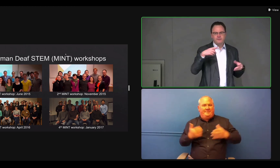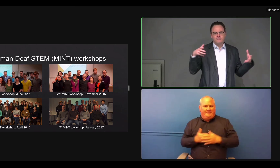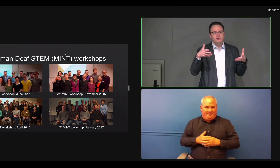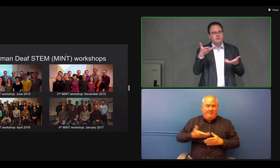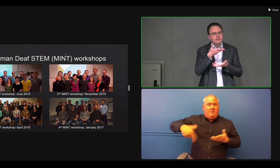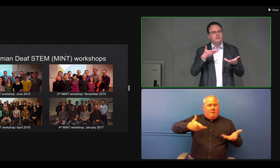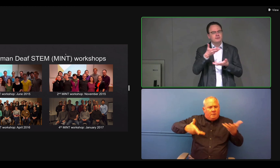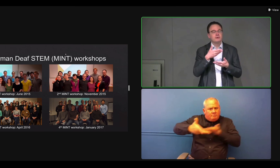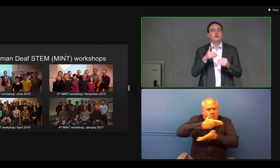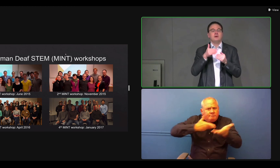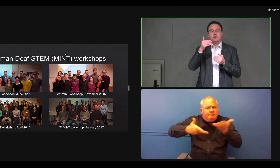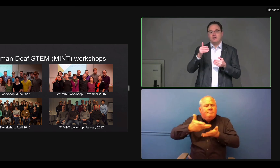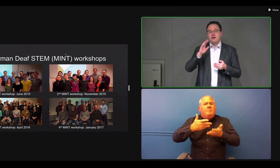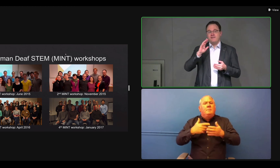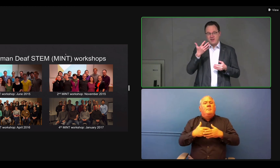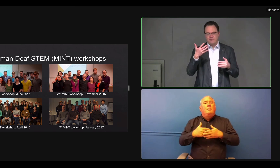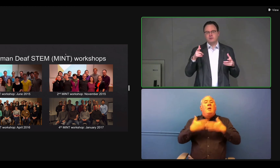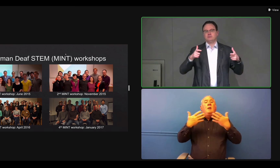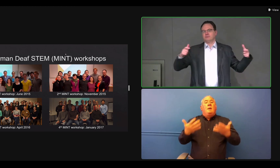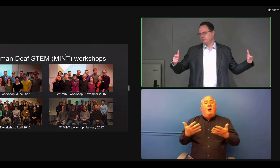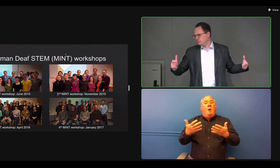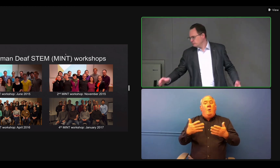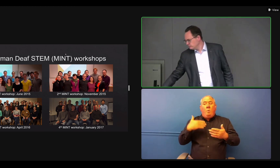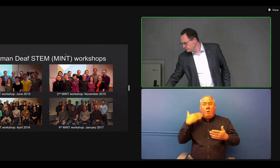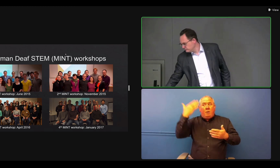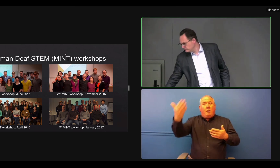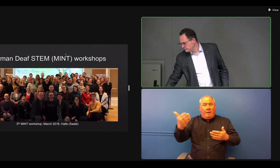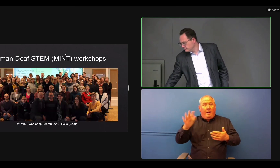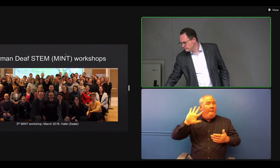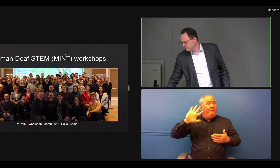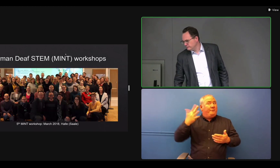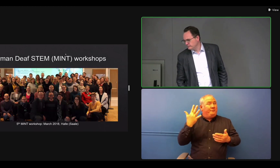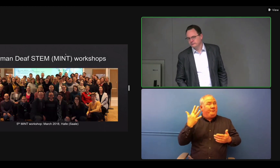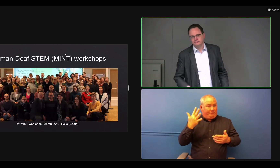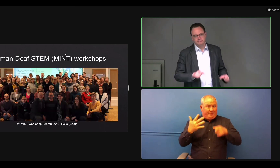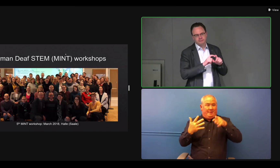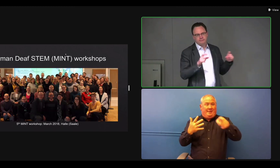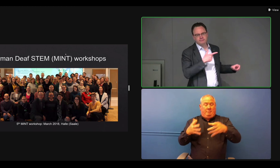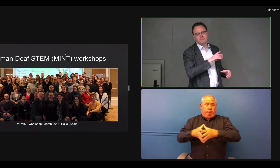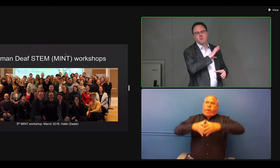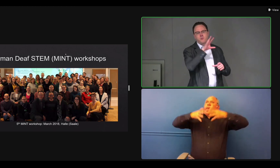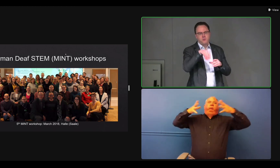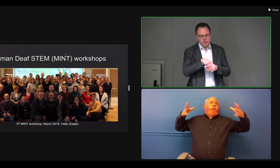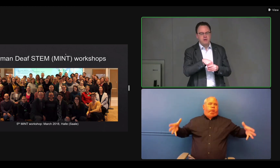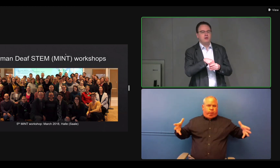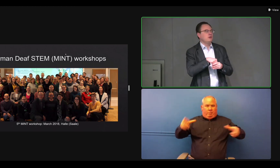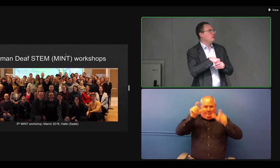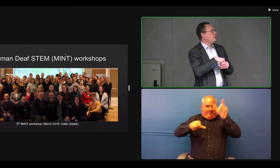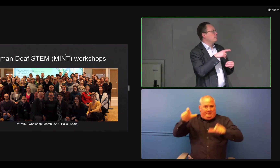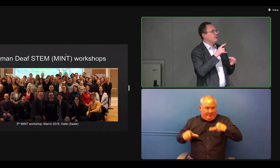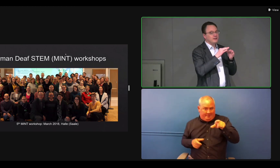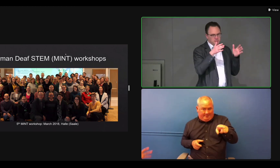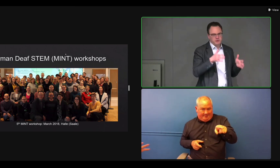for some of the workshops. Other workshops did not actually have interpreters present. And by the time we had our